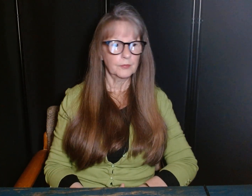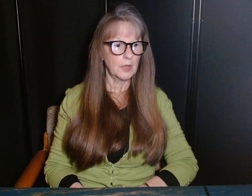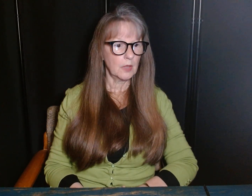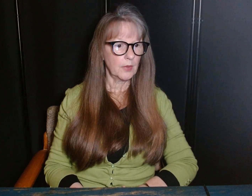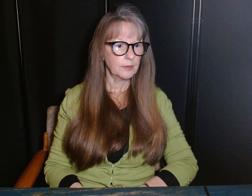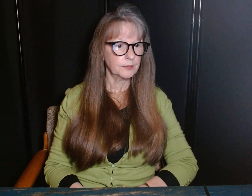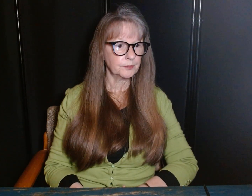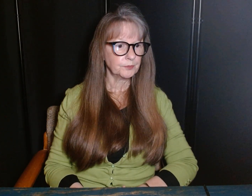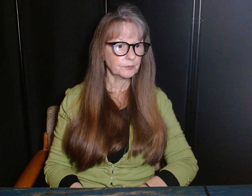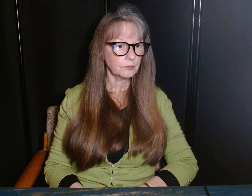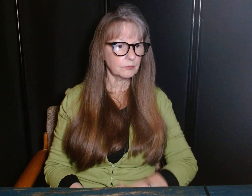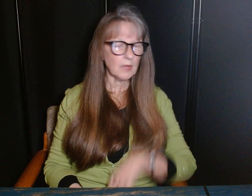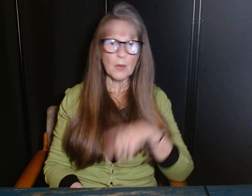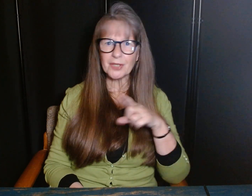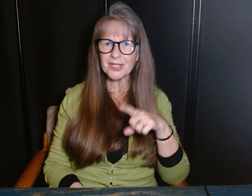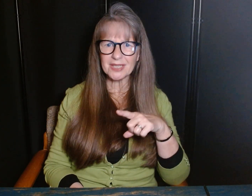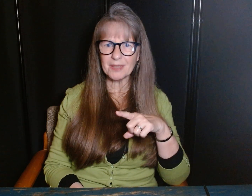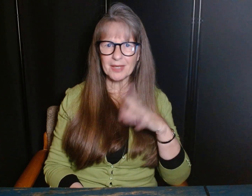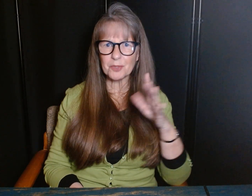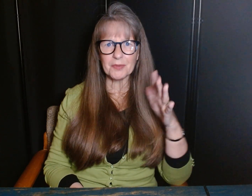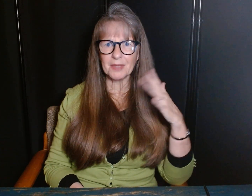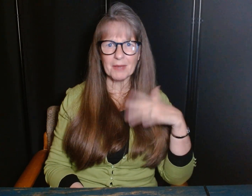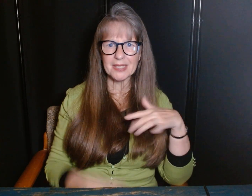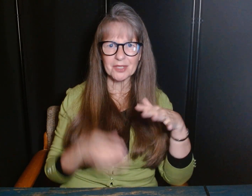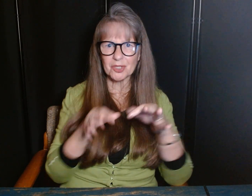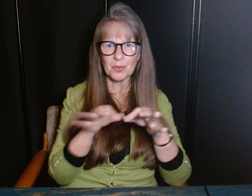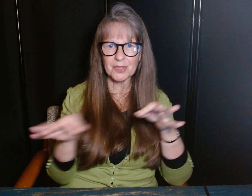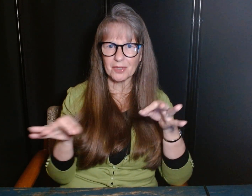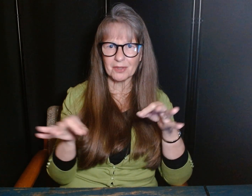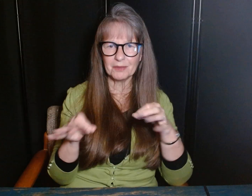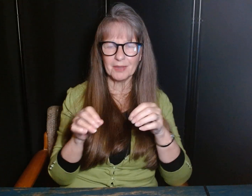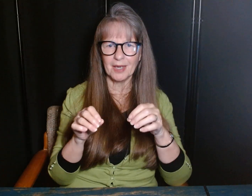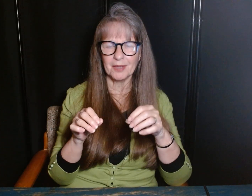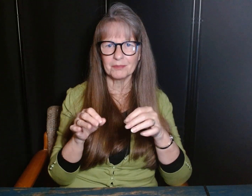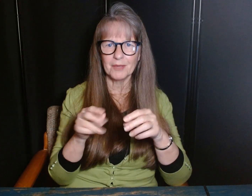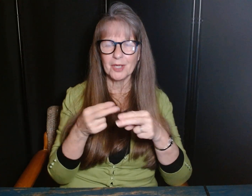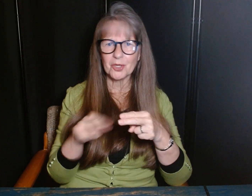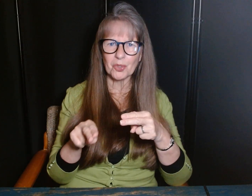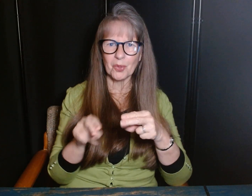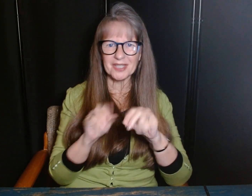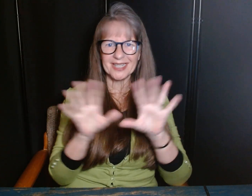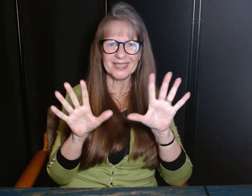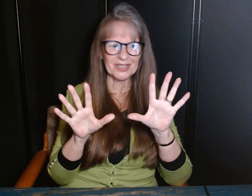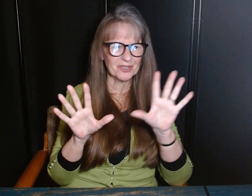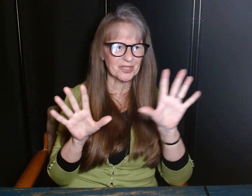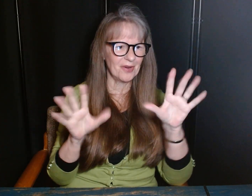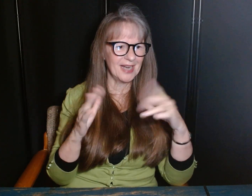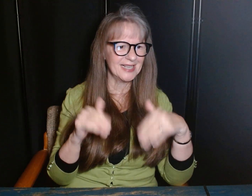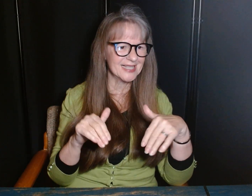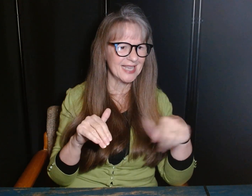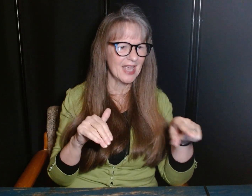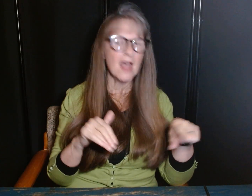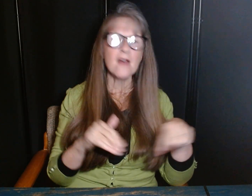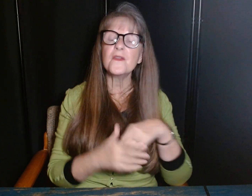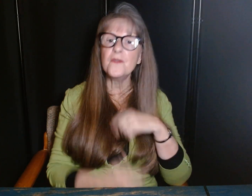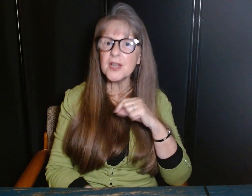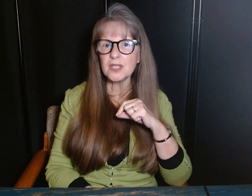anyway. I was going to say something else, but then my sentence wasn't short and clear, so I didn't say